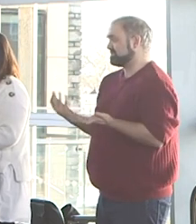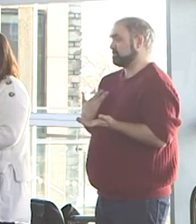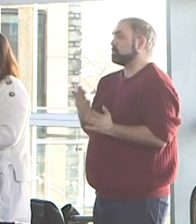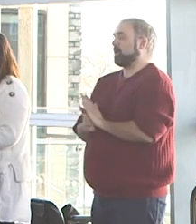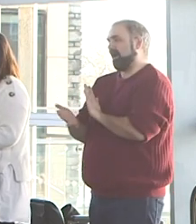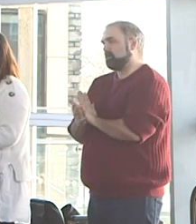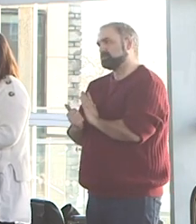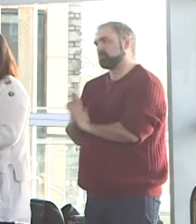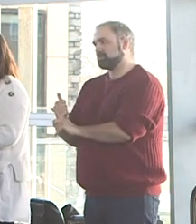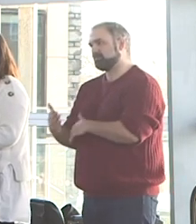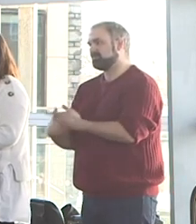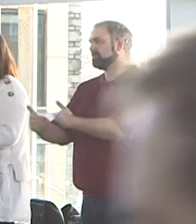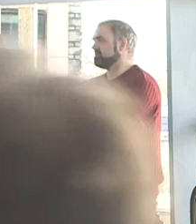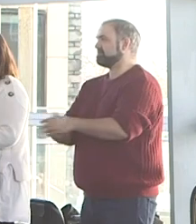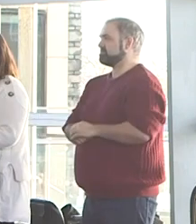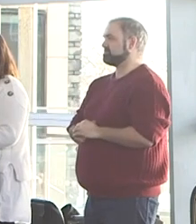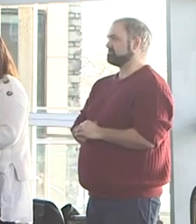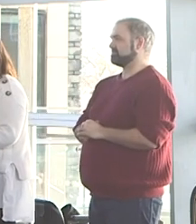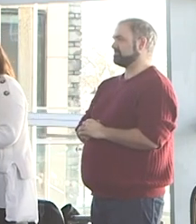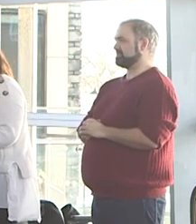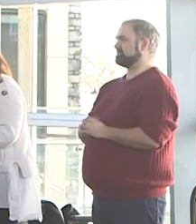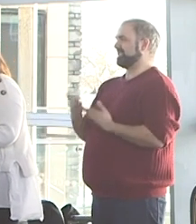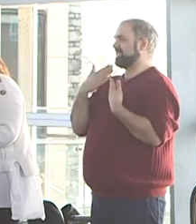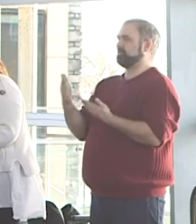for Hoops and Loops, and I hope they're happy for us.